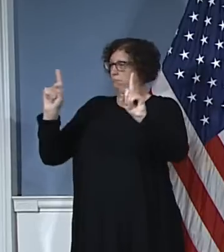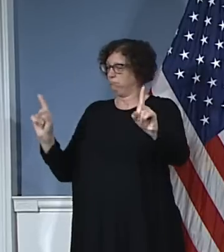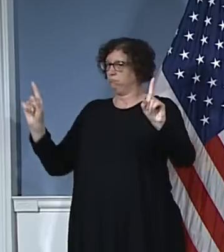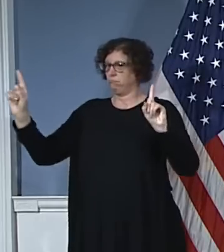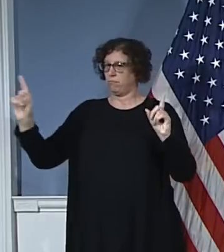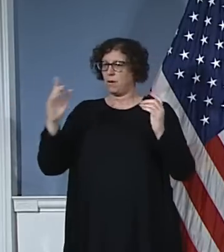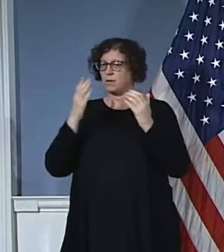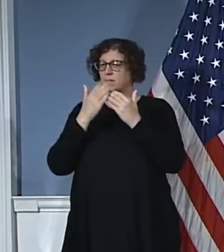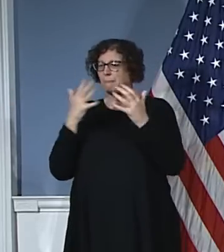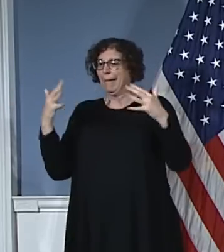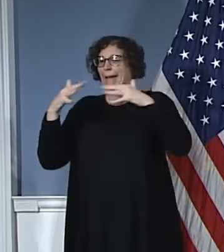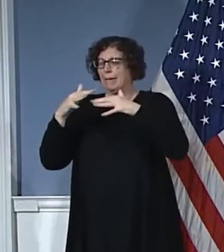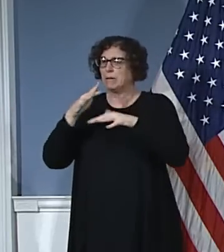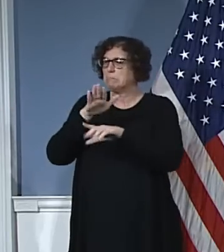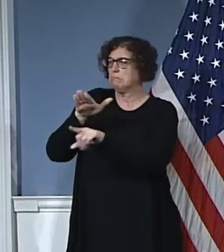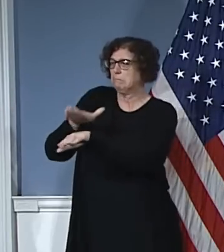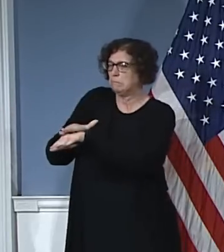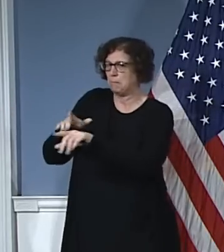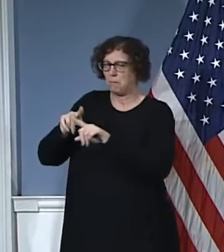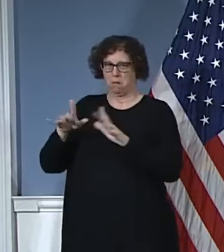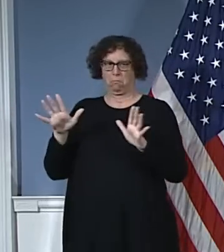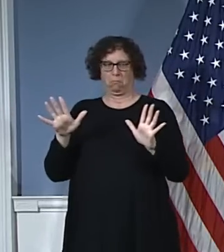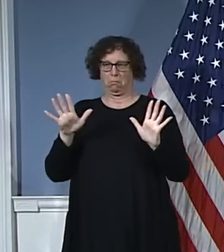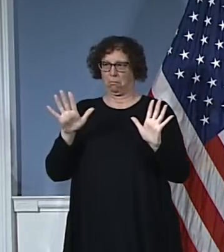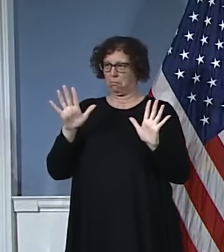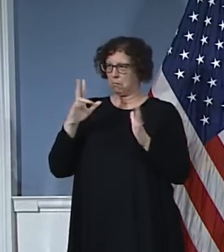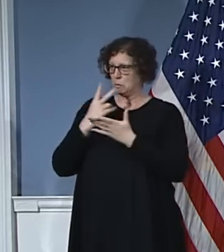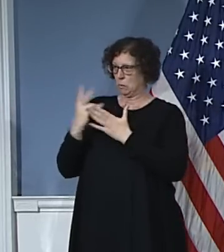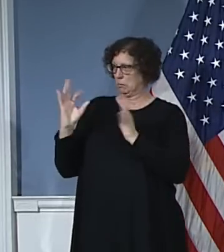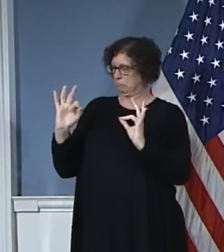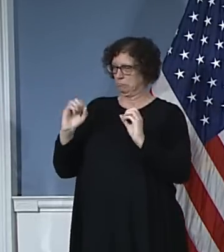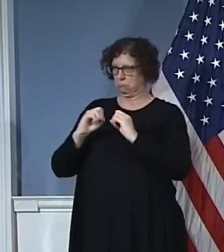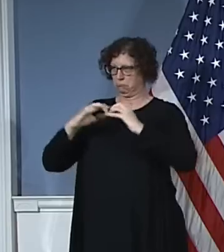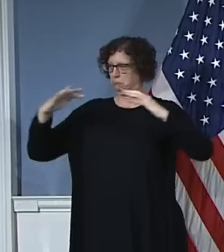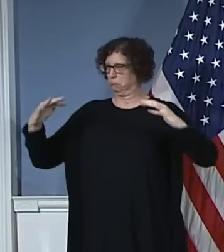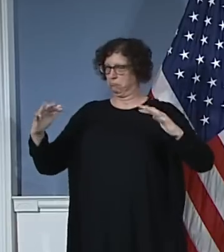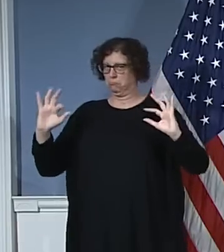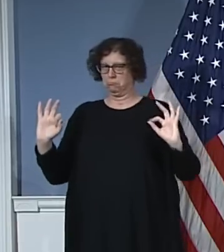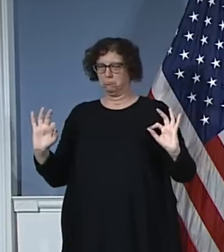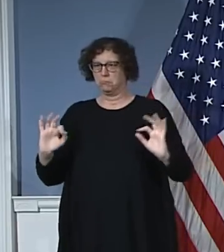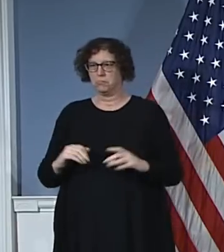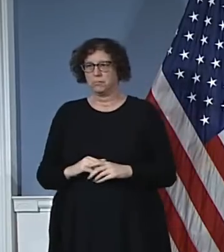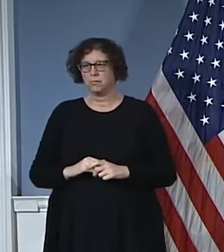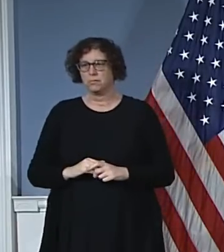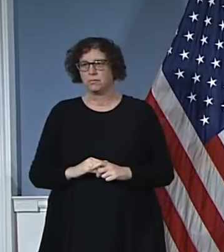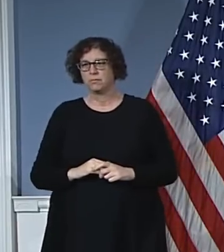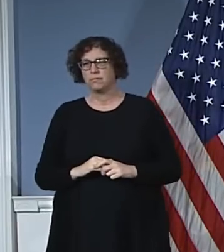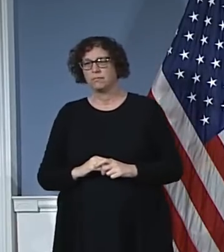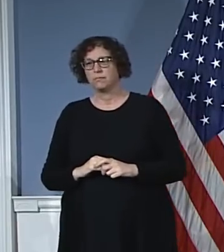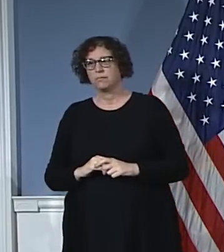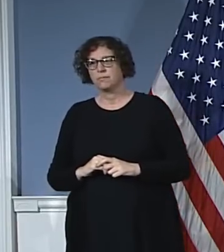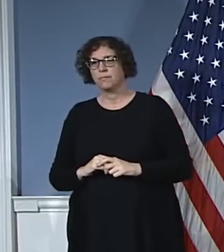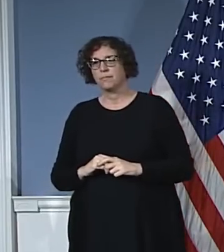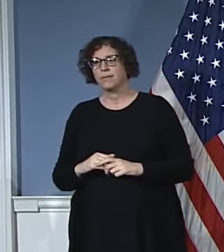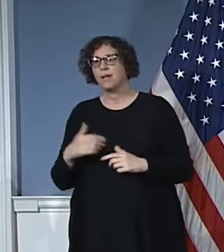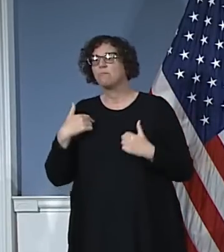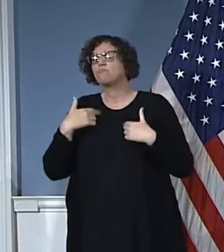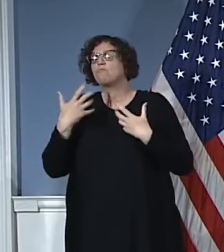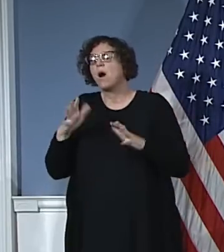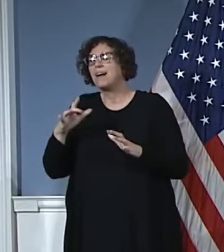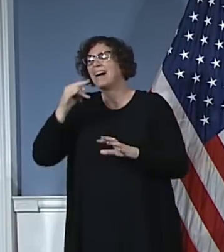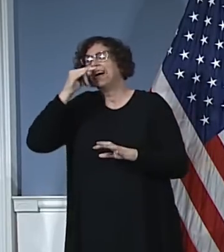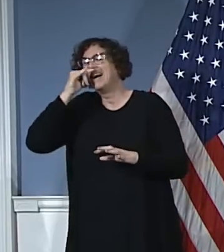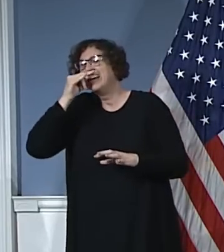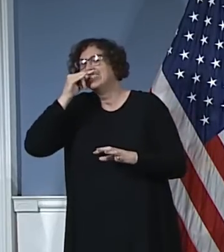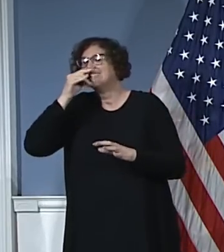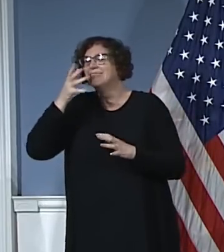on a personal level, this hurts. The last thing you want to do is tell kids that are doing everything we want them to